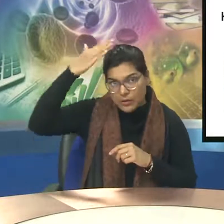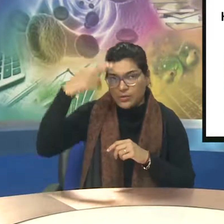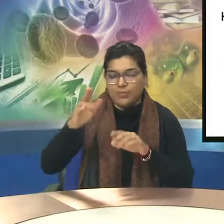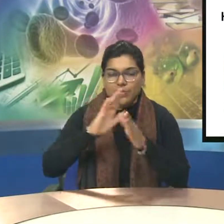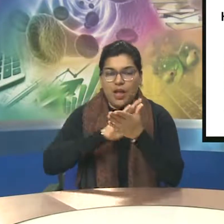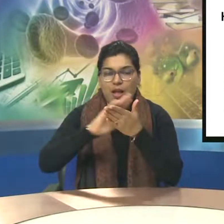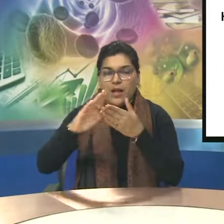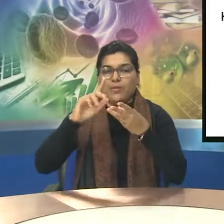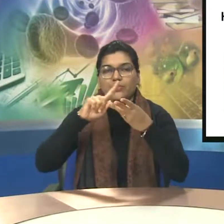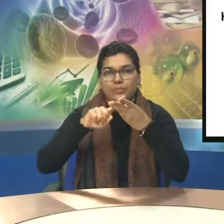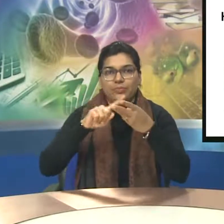and